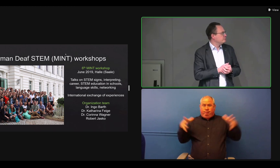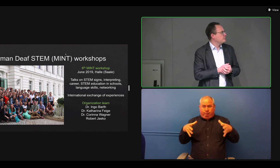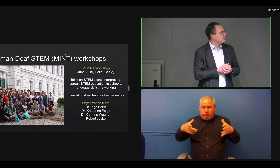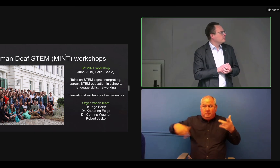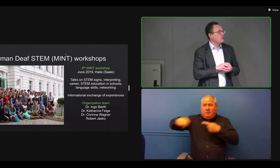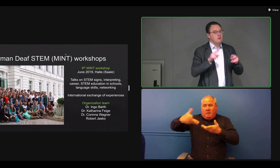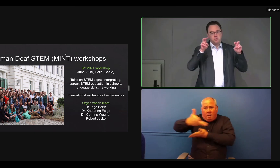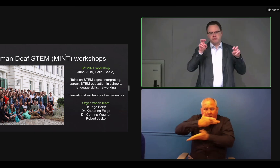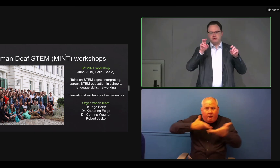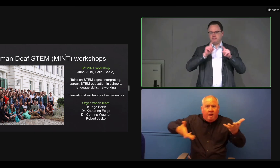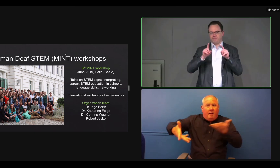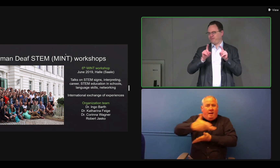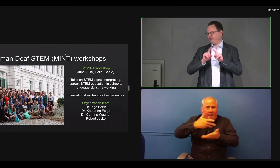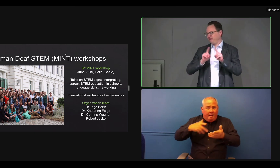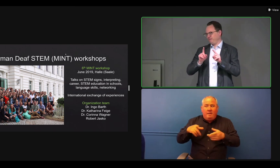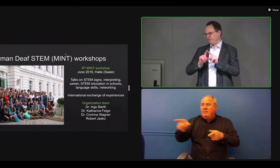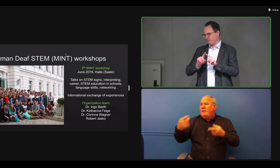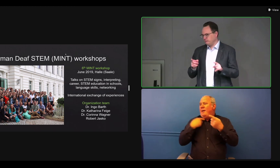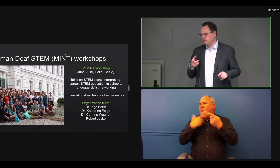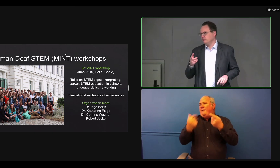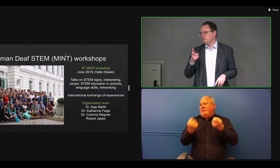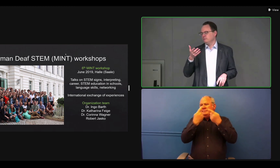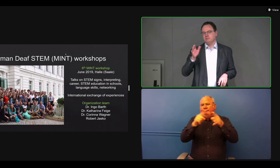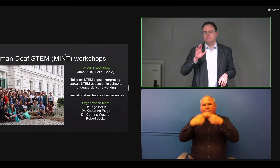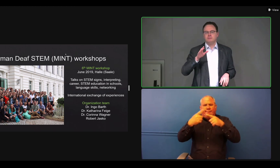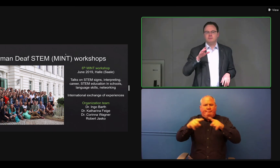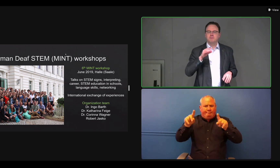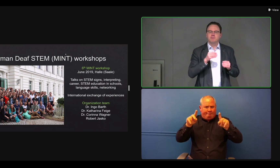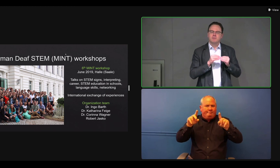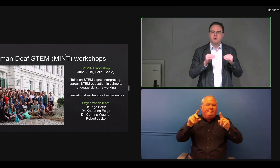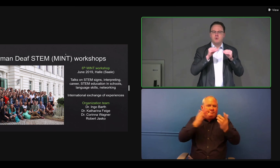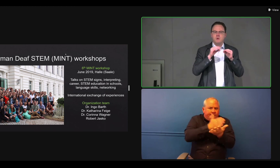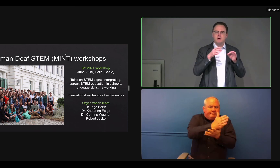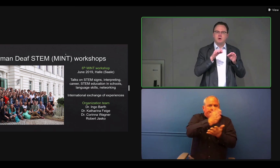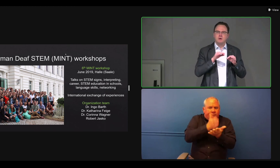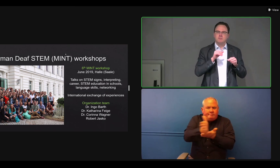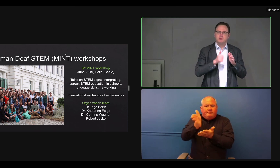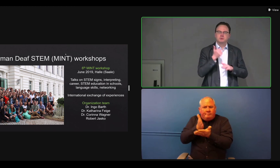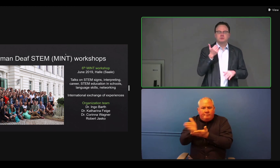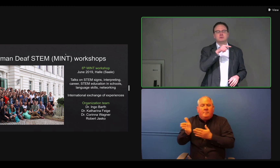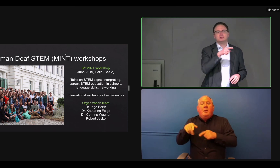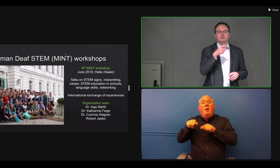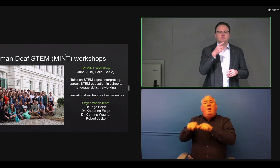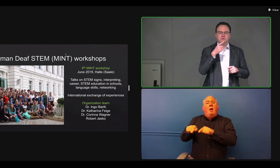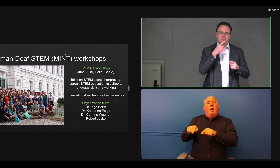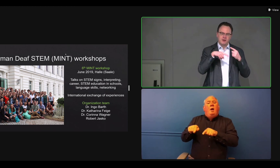where here in 2019, we had approximately 100 participants from all across the country.